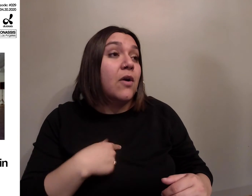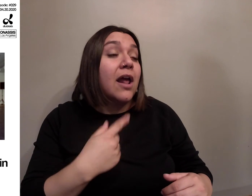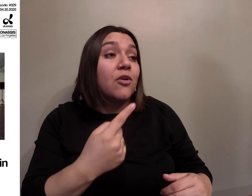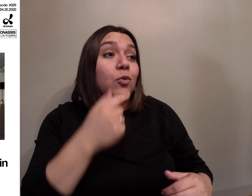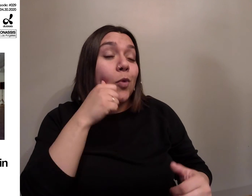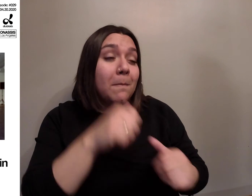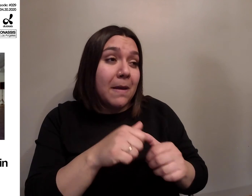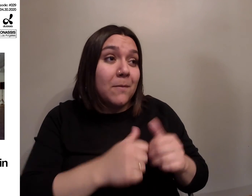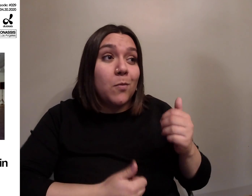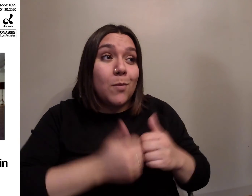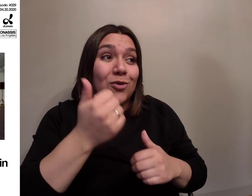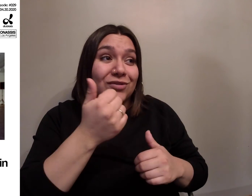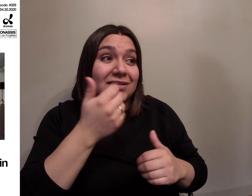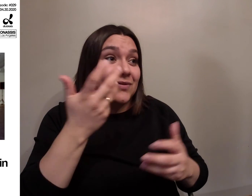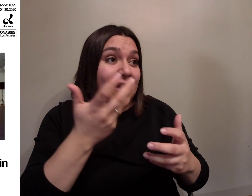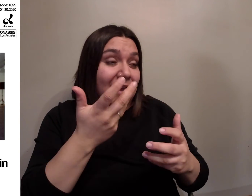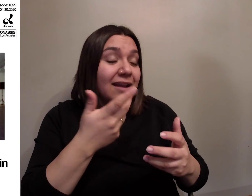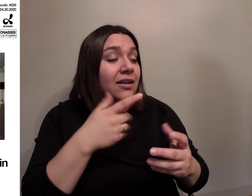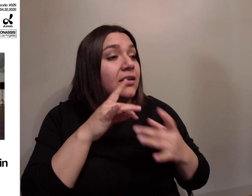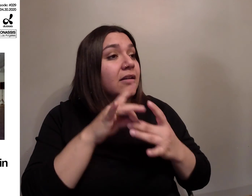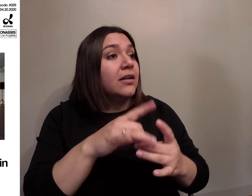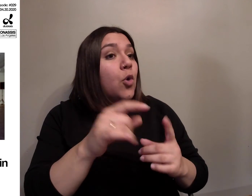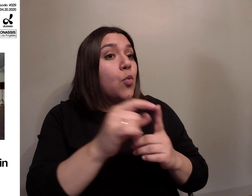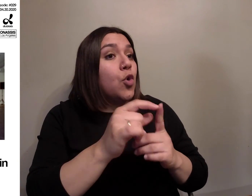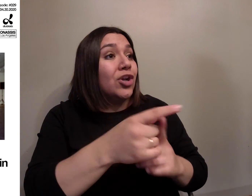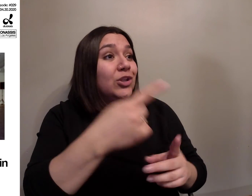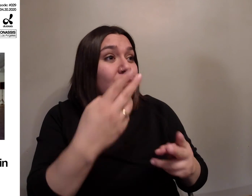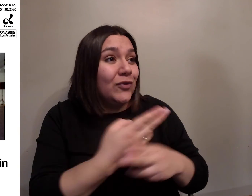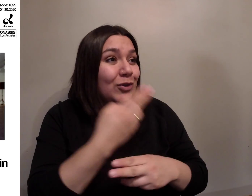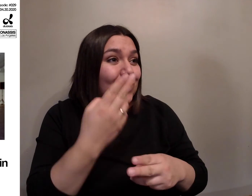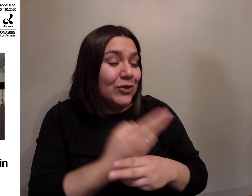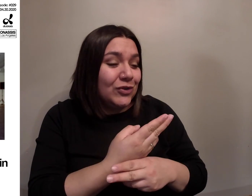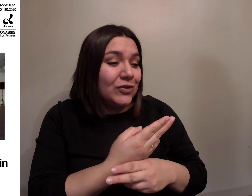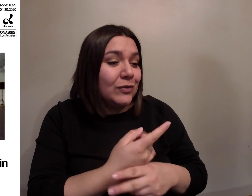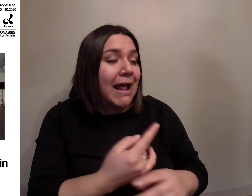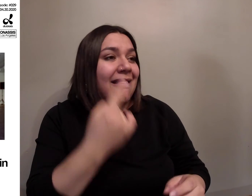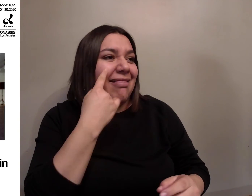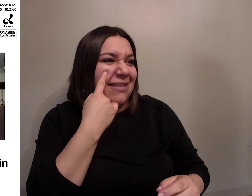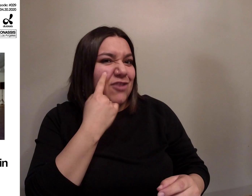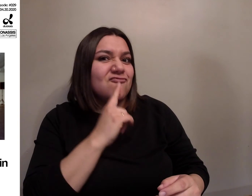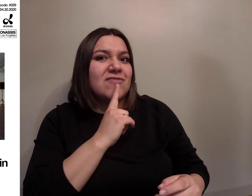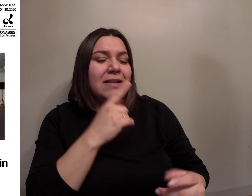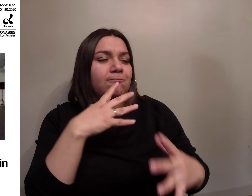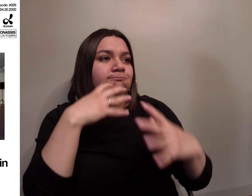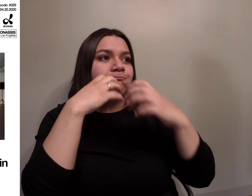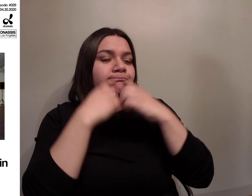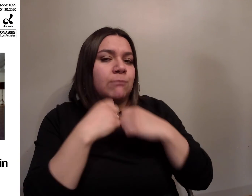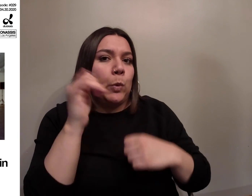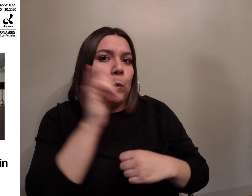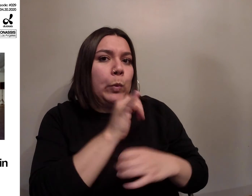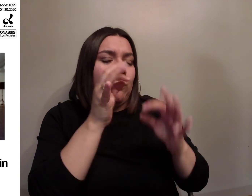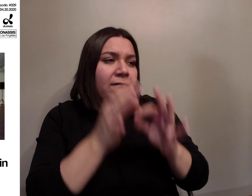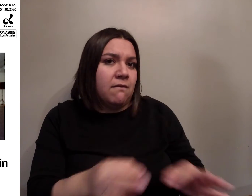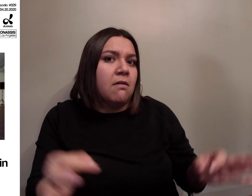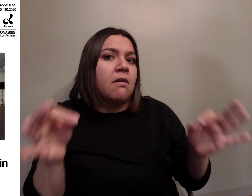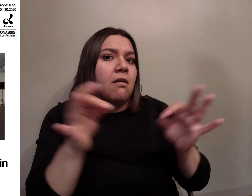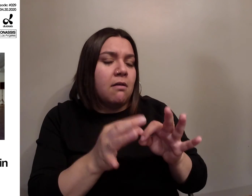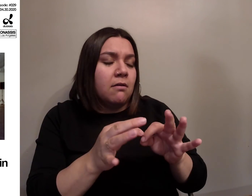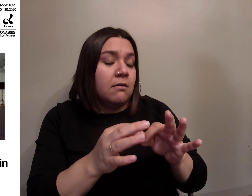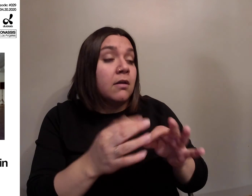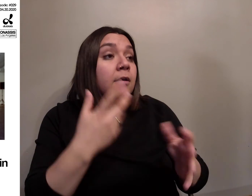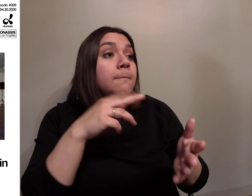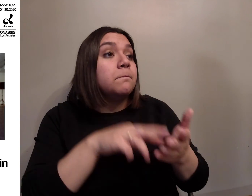is over, I hope to be able to meet you and to come and experience Naval. Thank you so much for being a part of